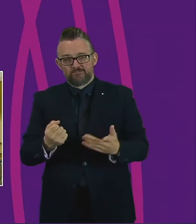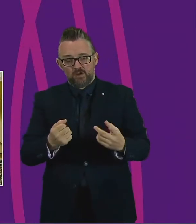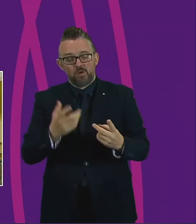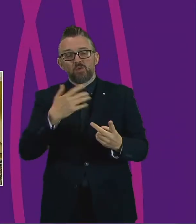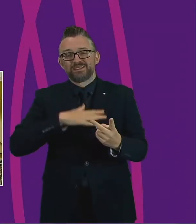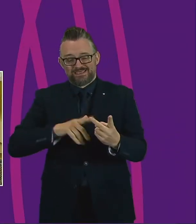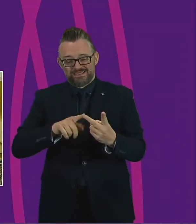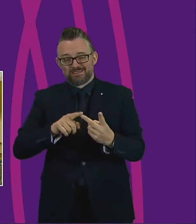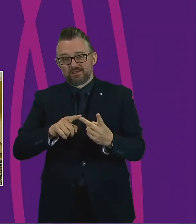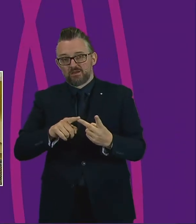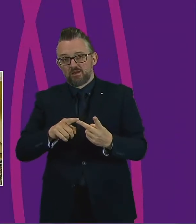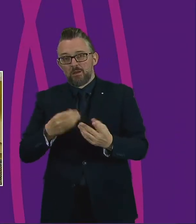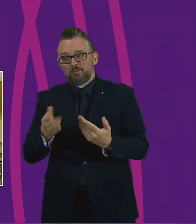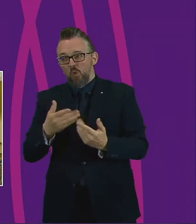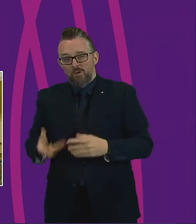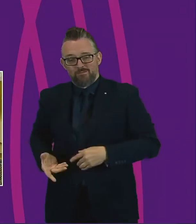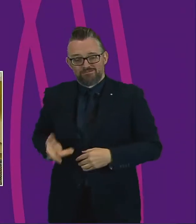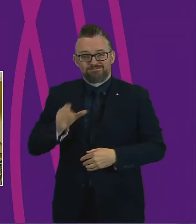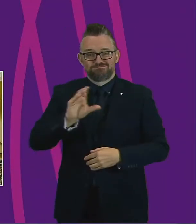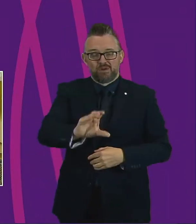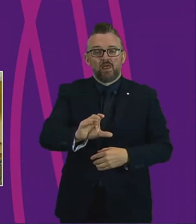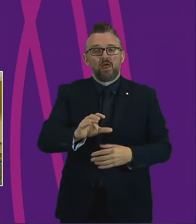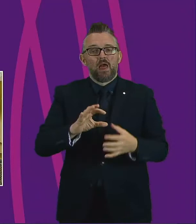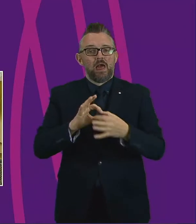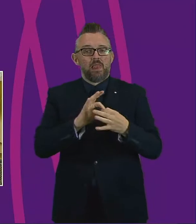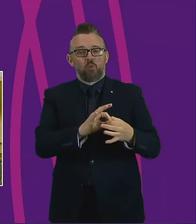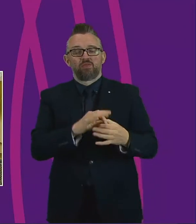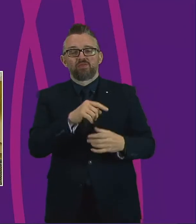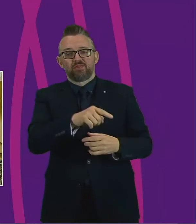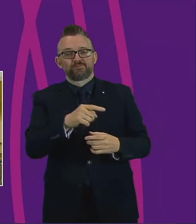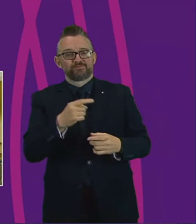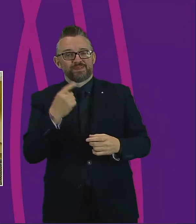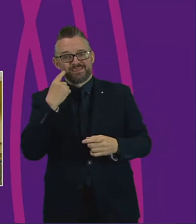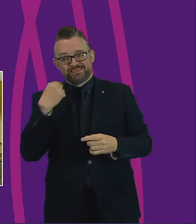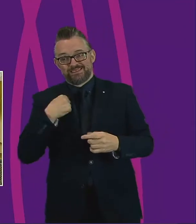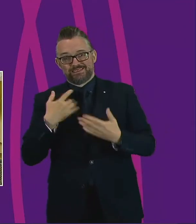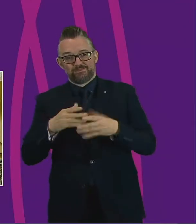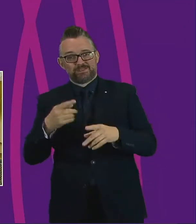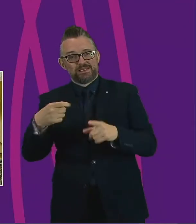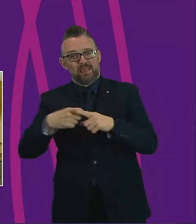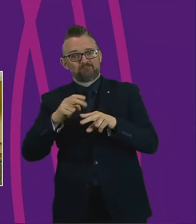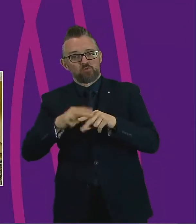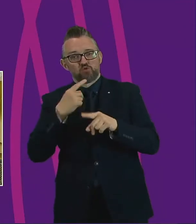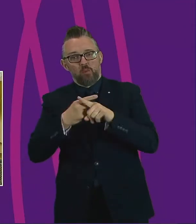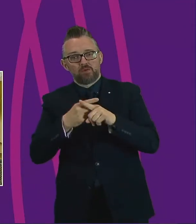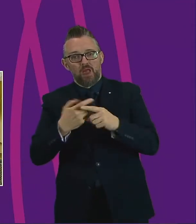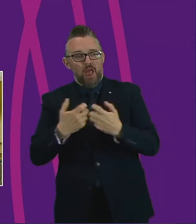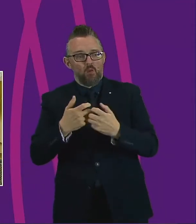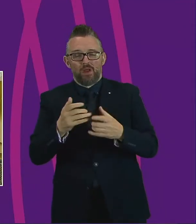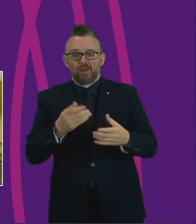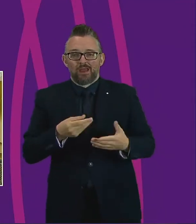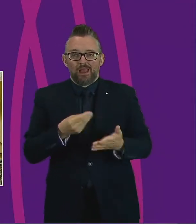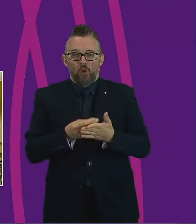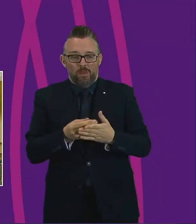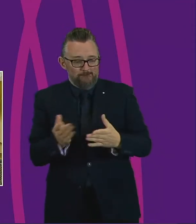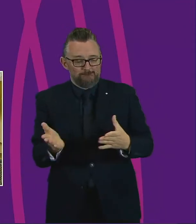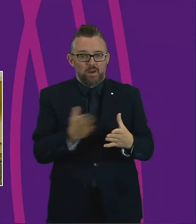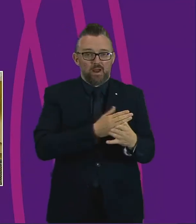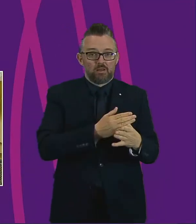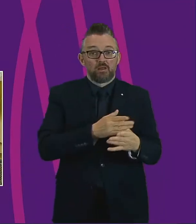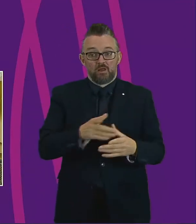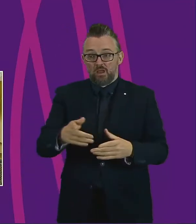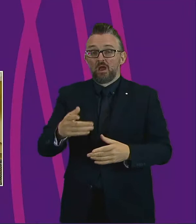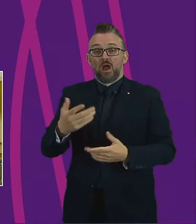get our economy going again, reflected in some of what Kate Forbes said in the Chamber yesterday, it will open up additional opportunities